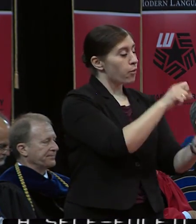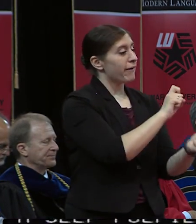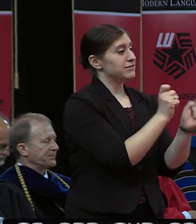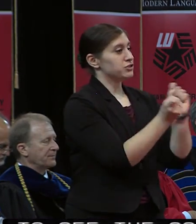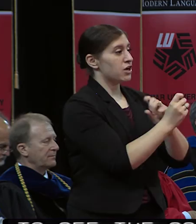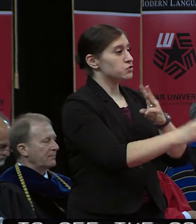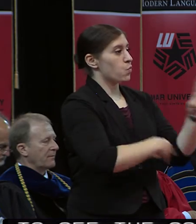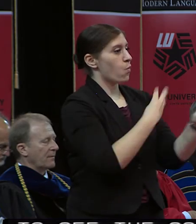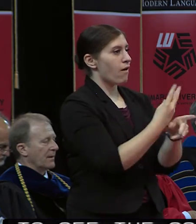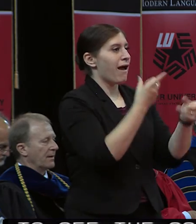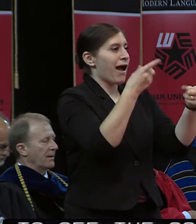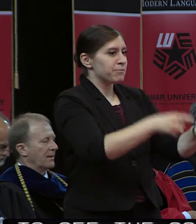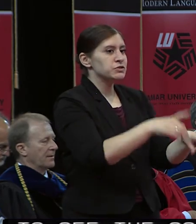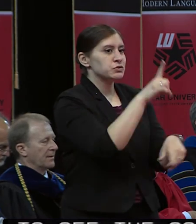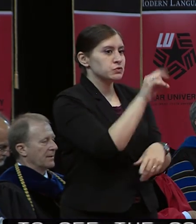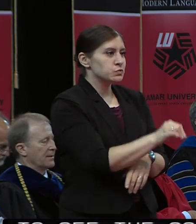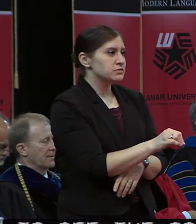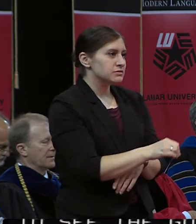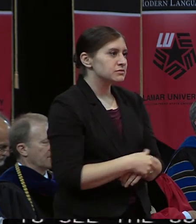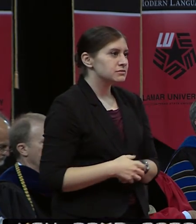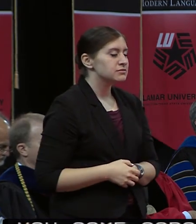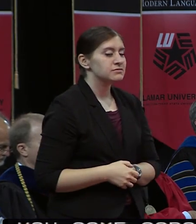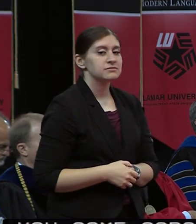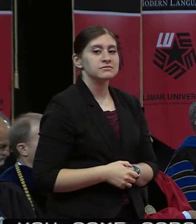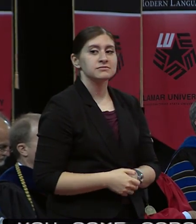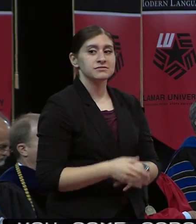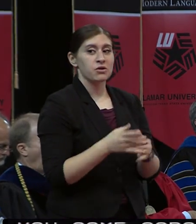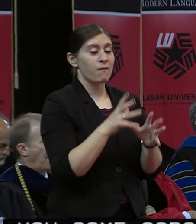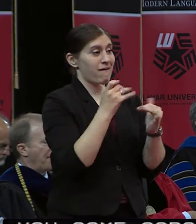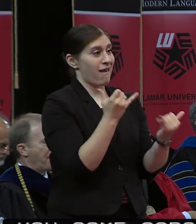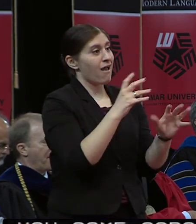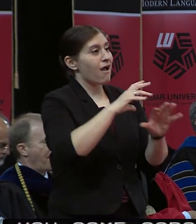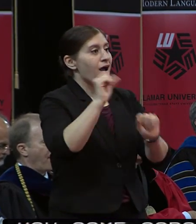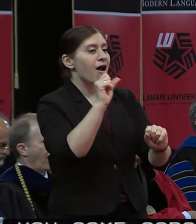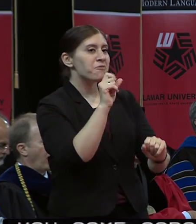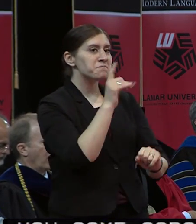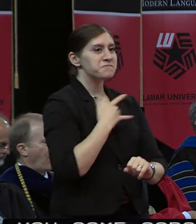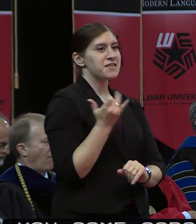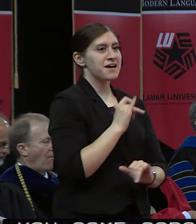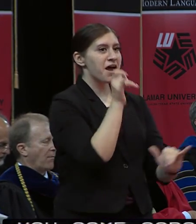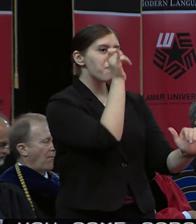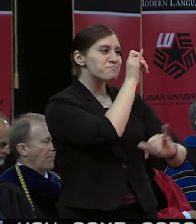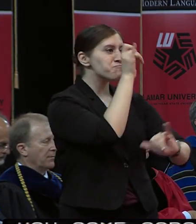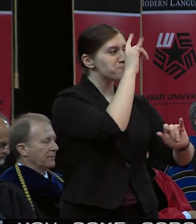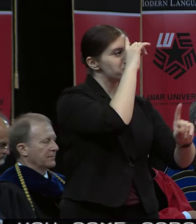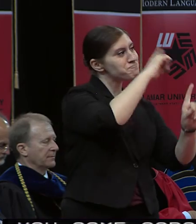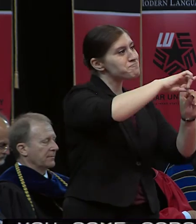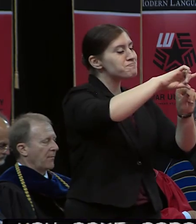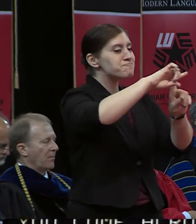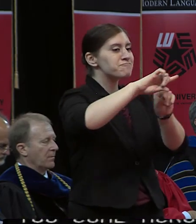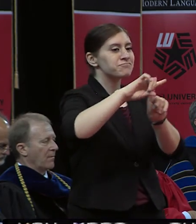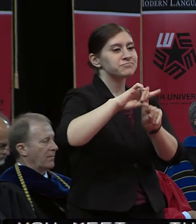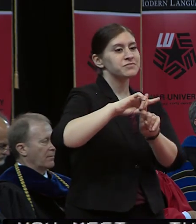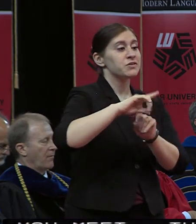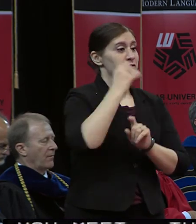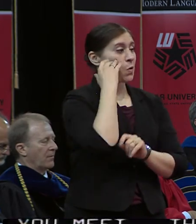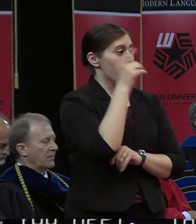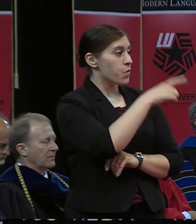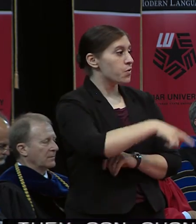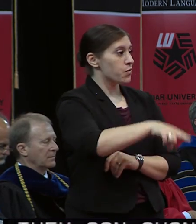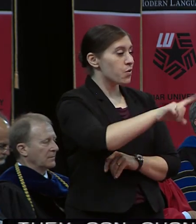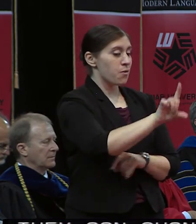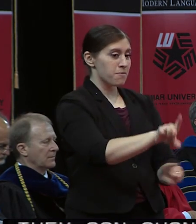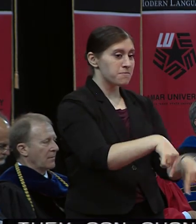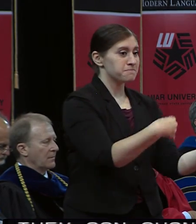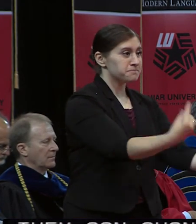world are always the ones who do. Leave here today with a childlike foolishness and a fire in your heart for greatness, knowing that you and only